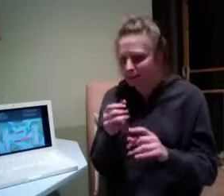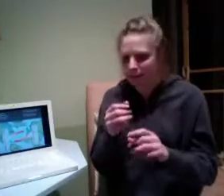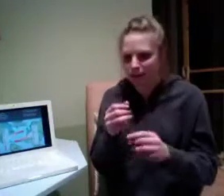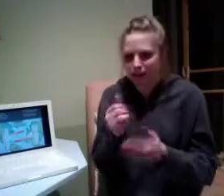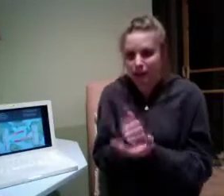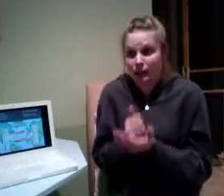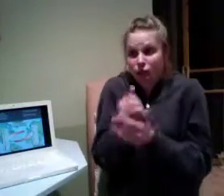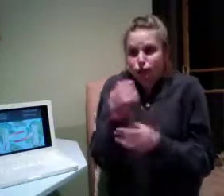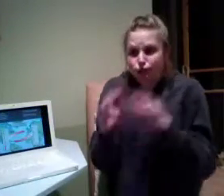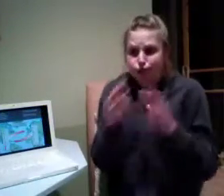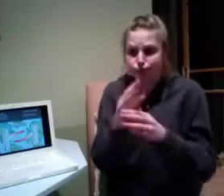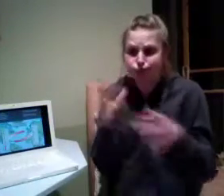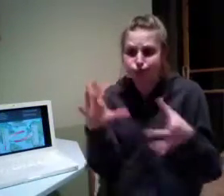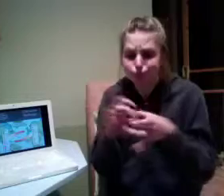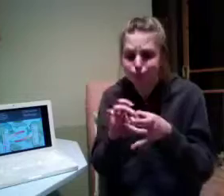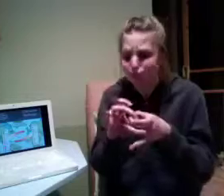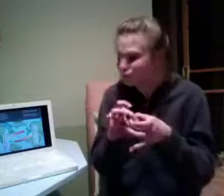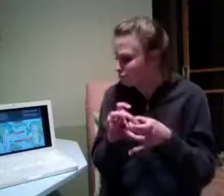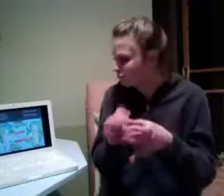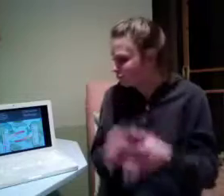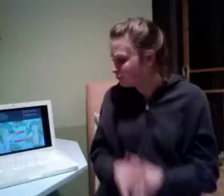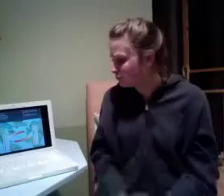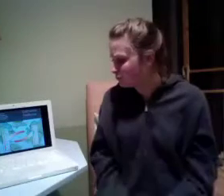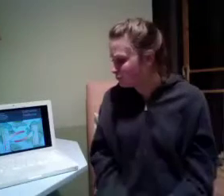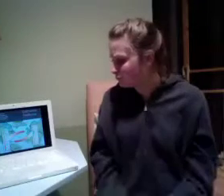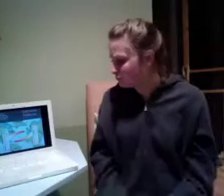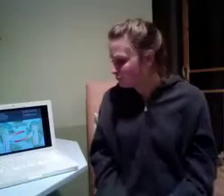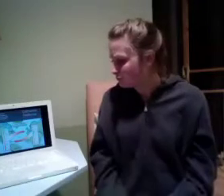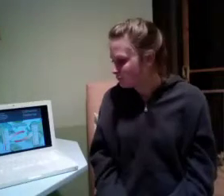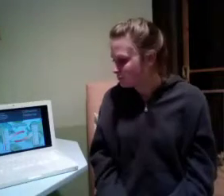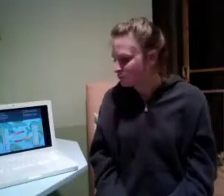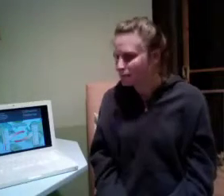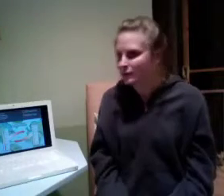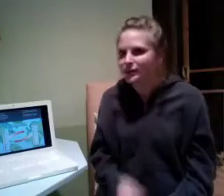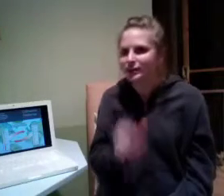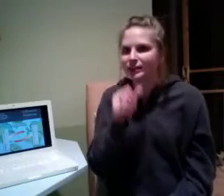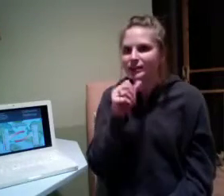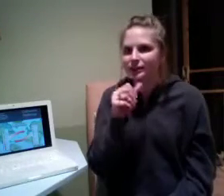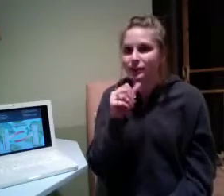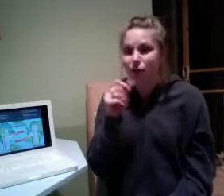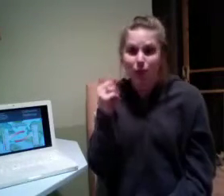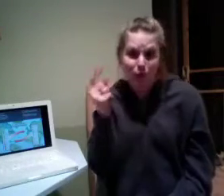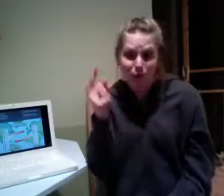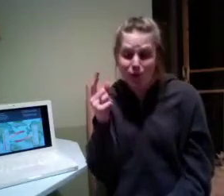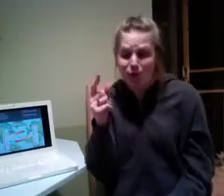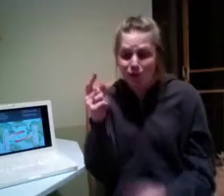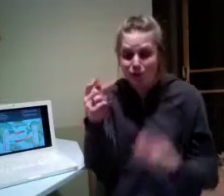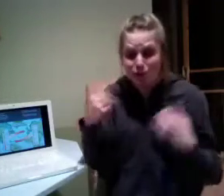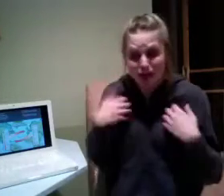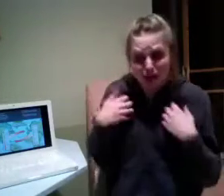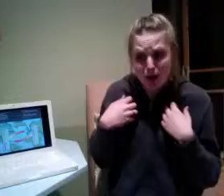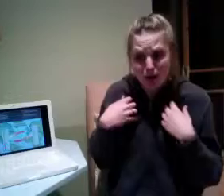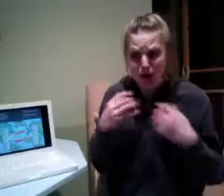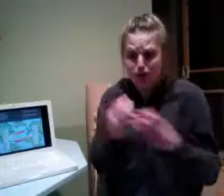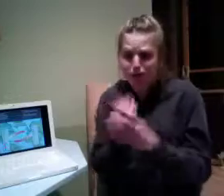place for the first time. And it's not only plants and animals that are going to be moving. We now see different goods. Goods are